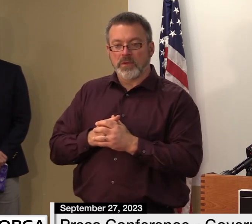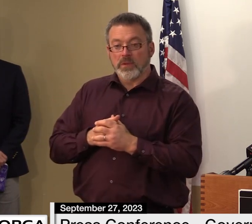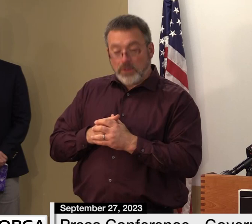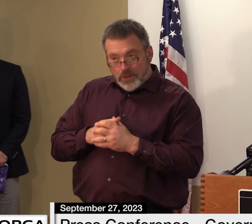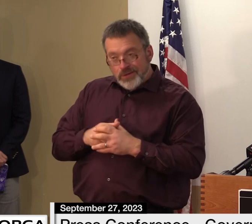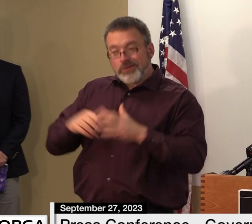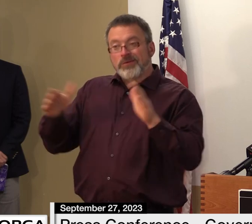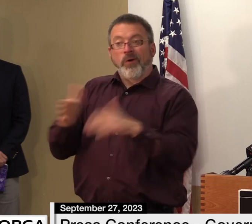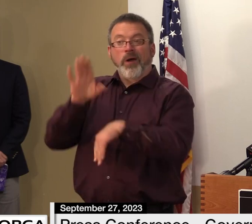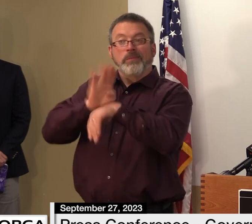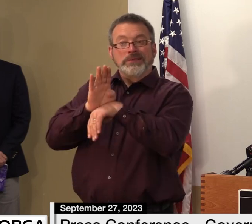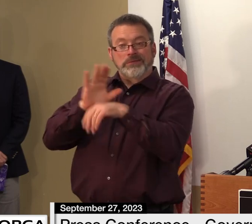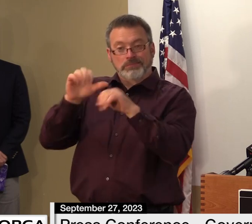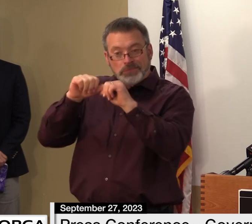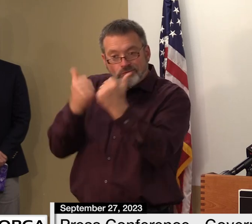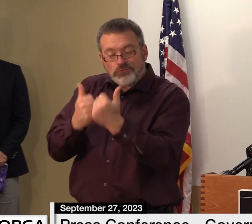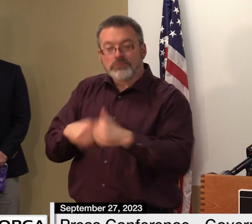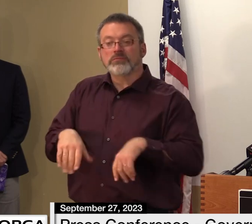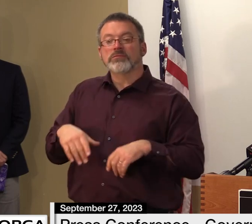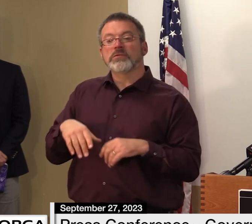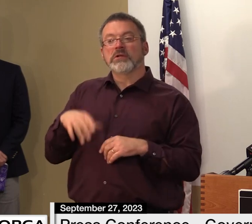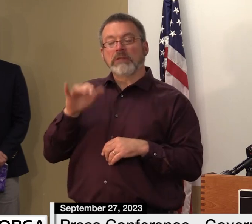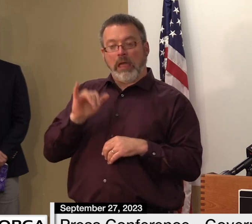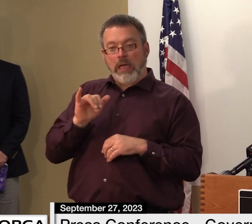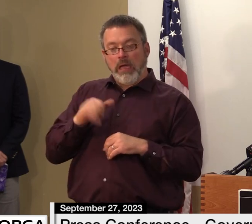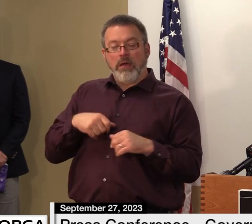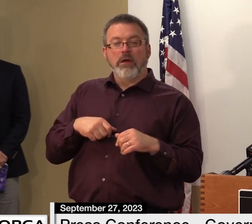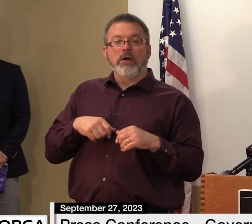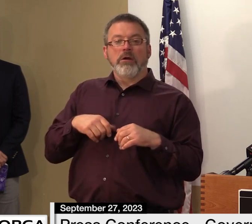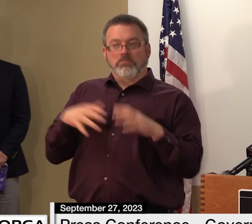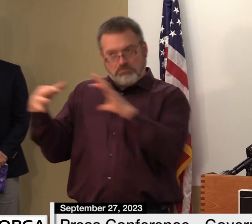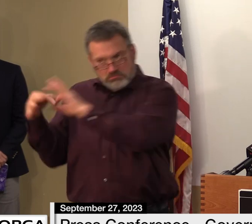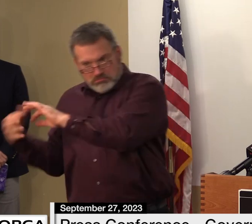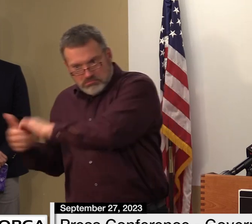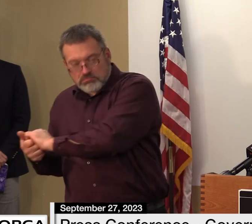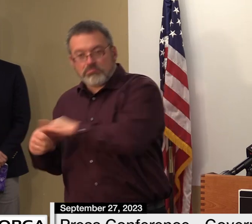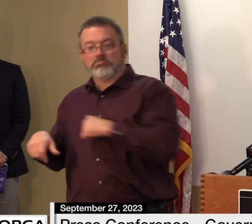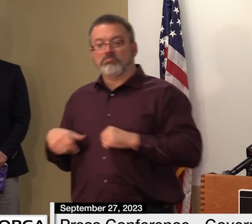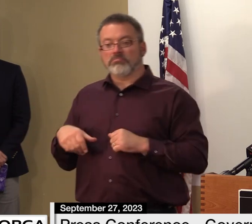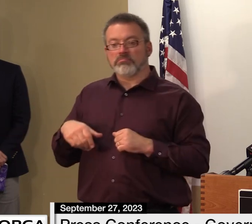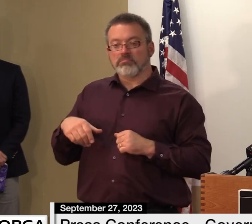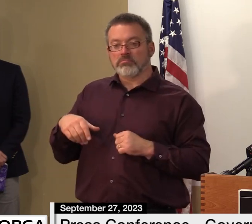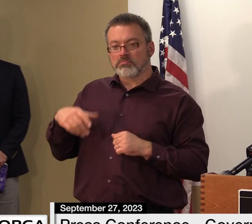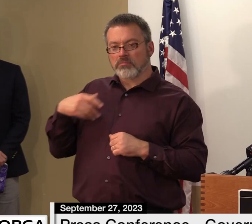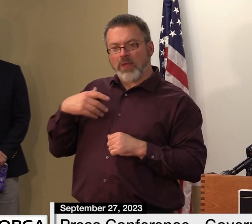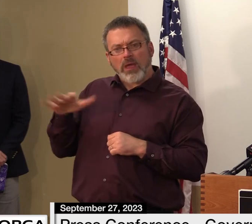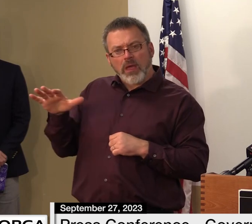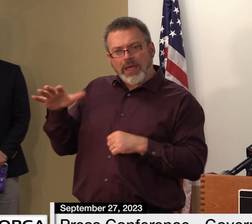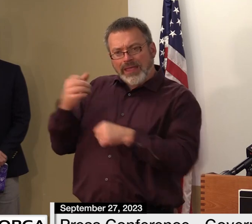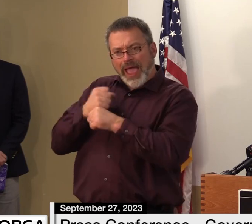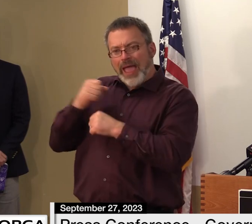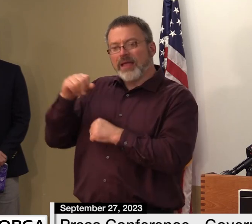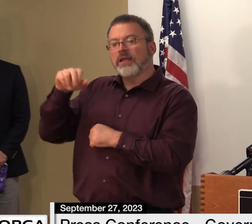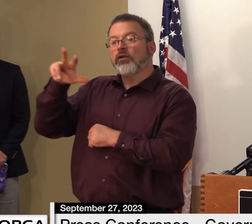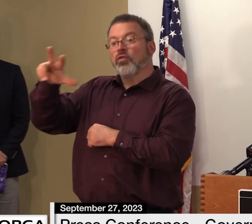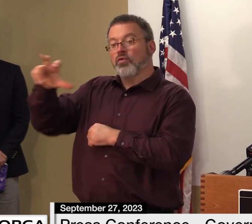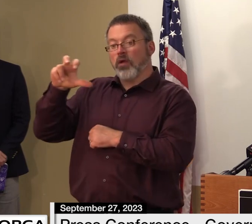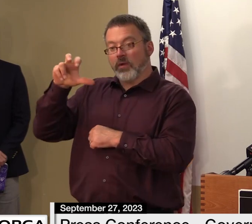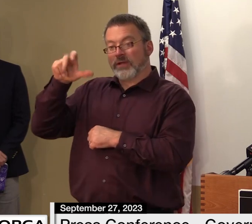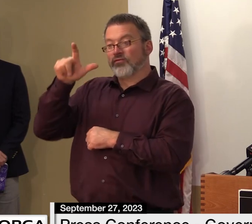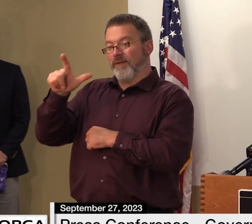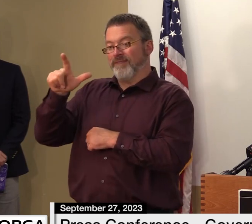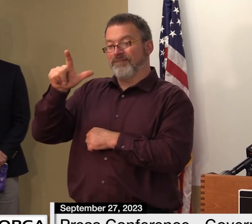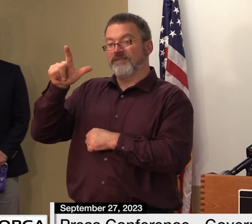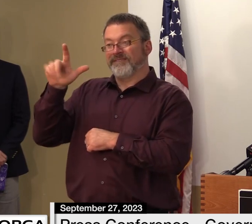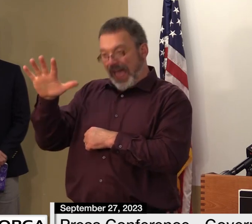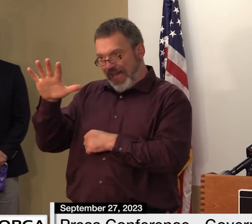partner agency, they've actually had 394 loans equating to $21.9 million